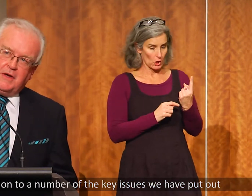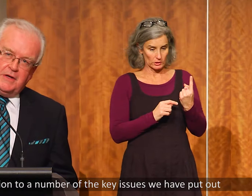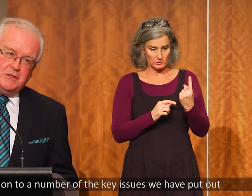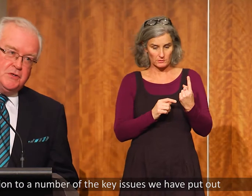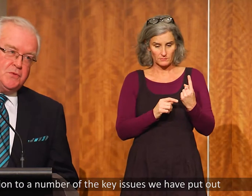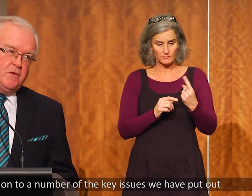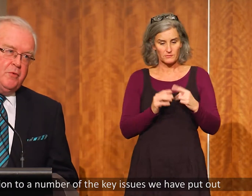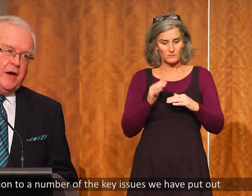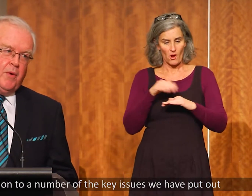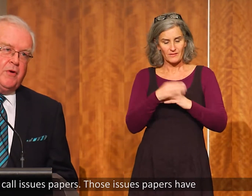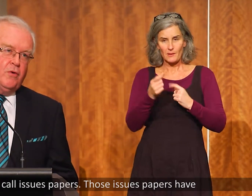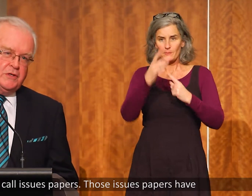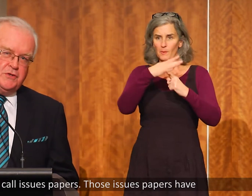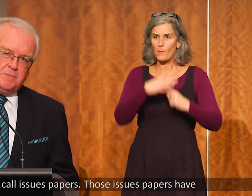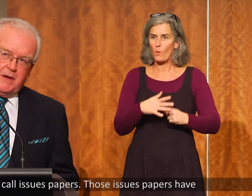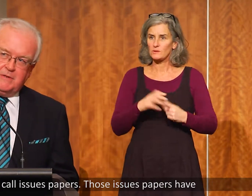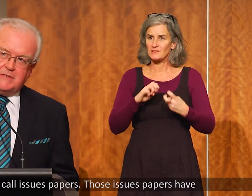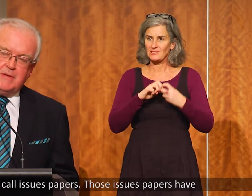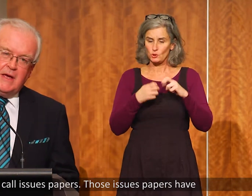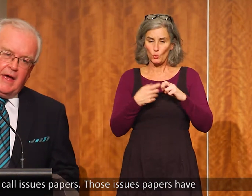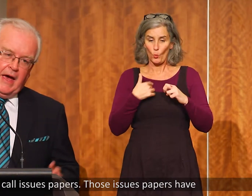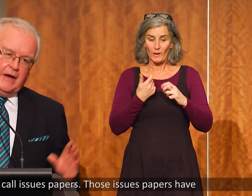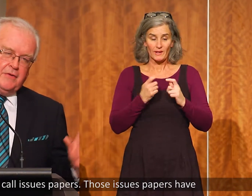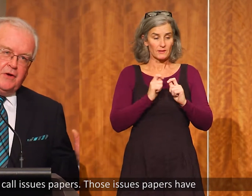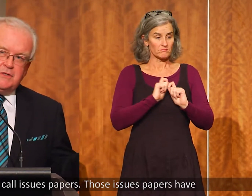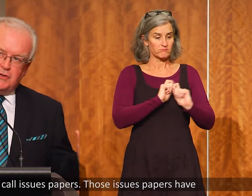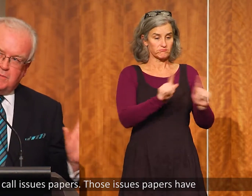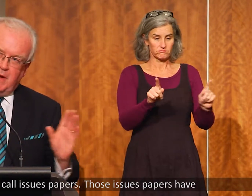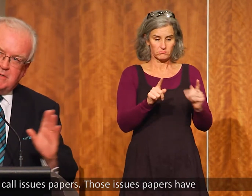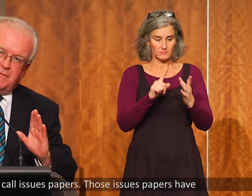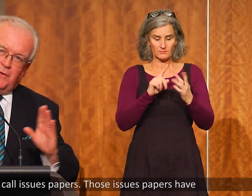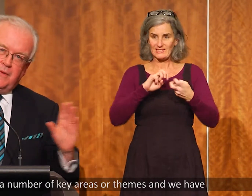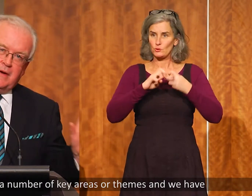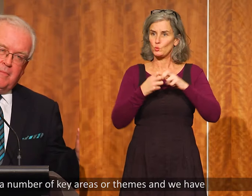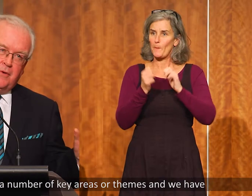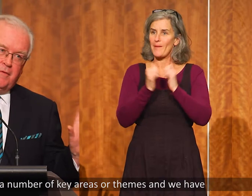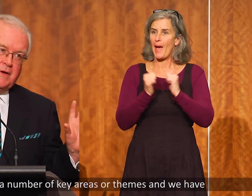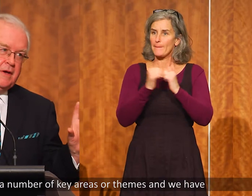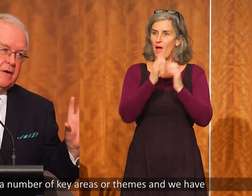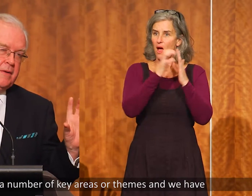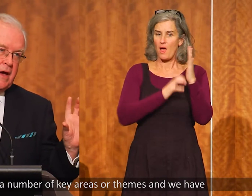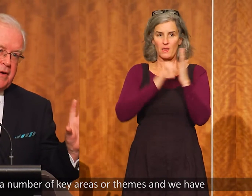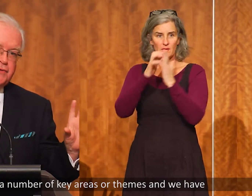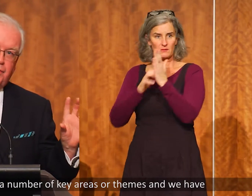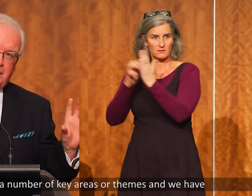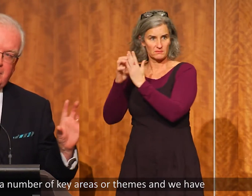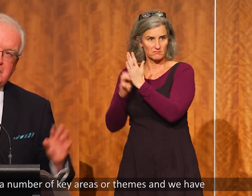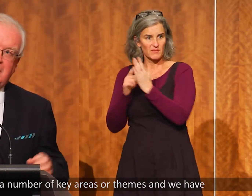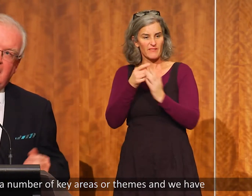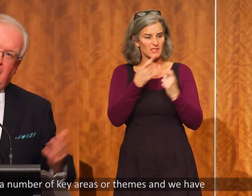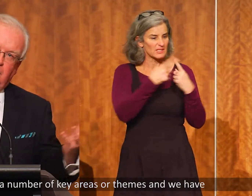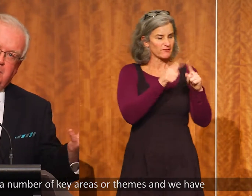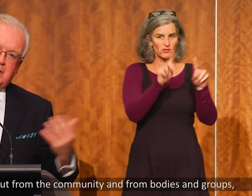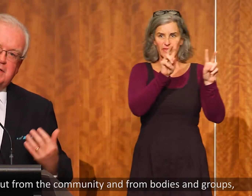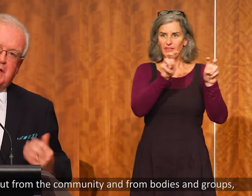a number of the key issues, we've put out what we call issues papers, and those issues papers have dealt with a number of key areas or